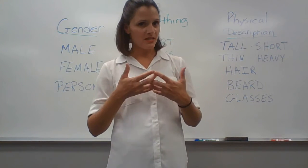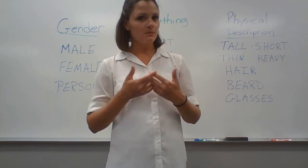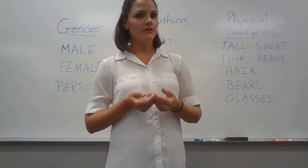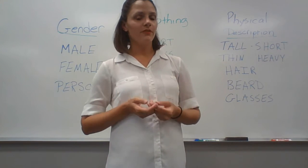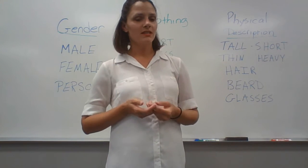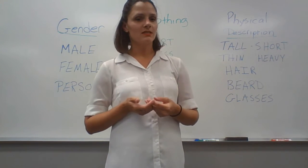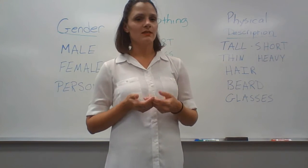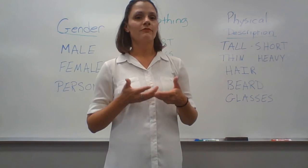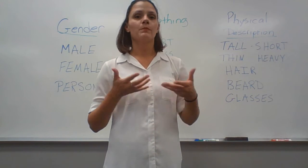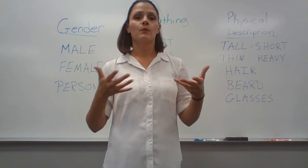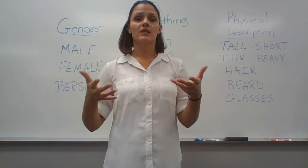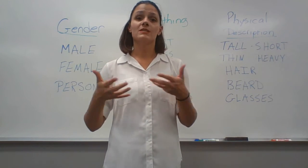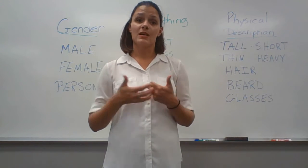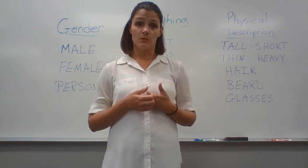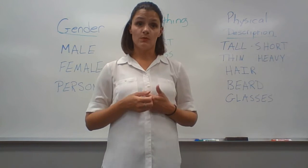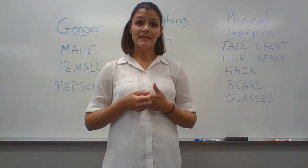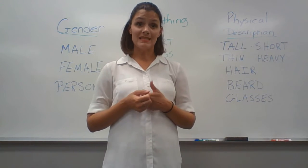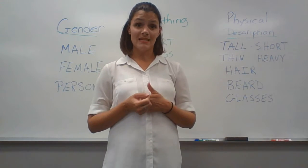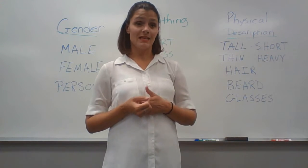be offensive, but we say what we see.